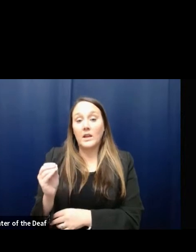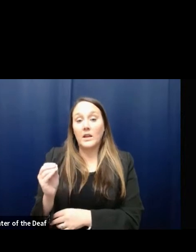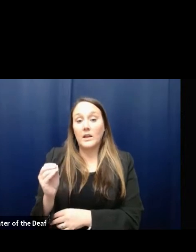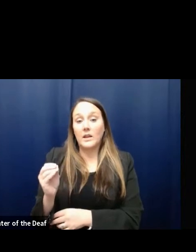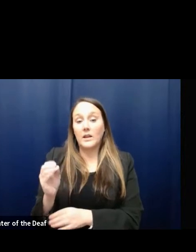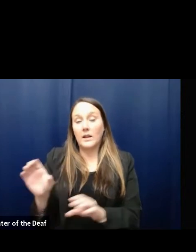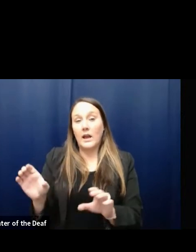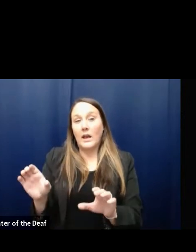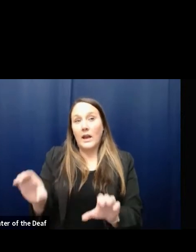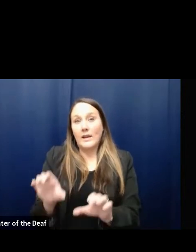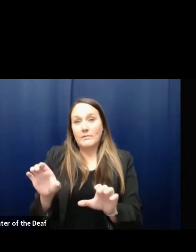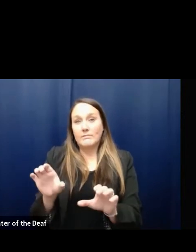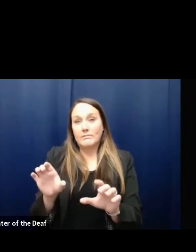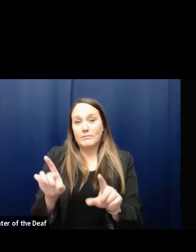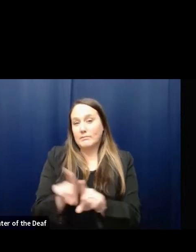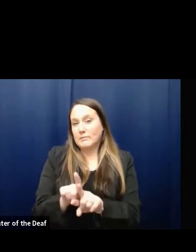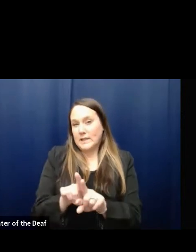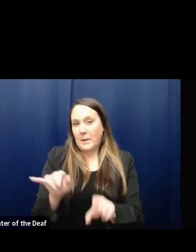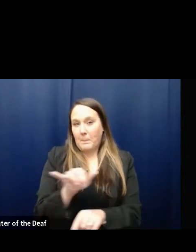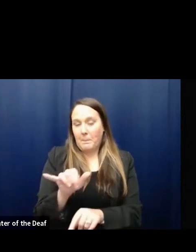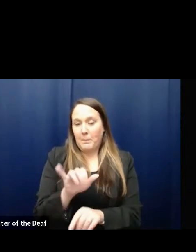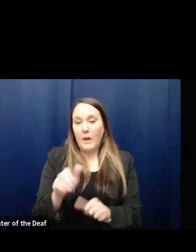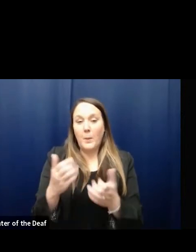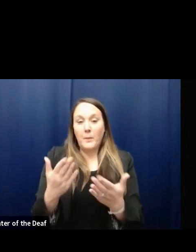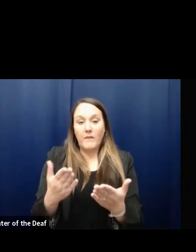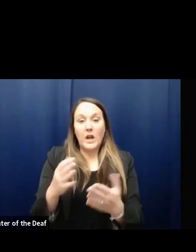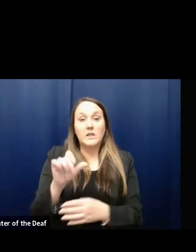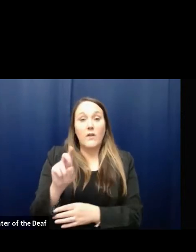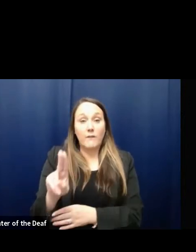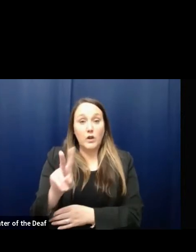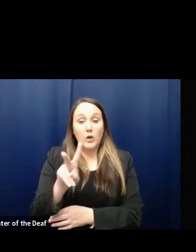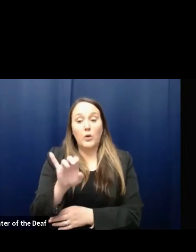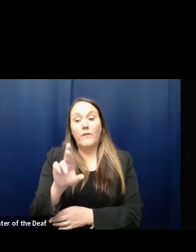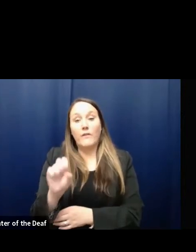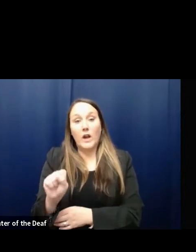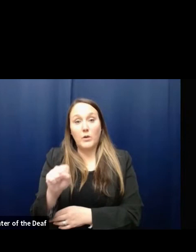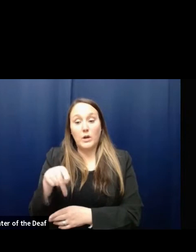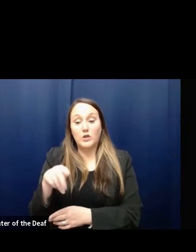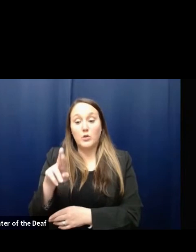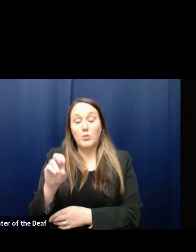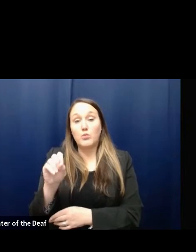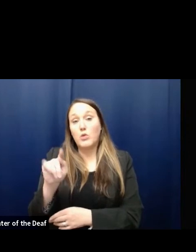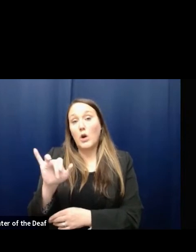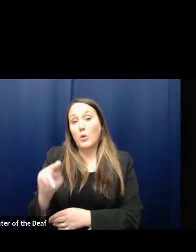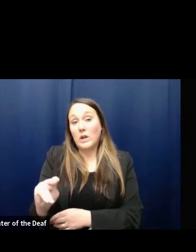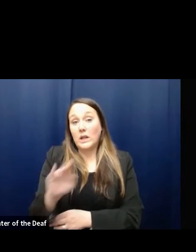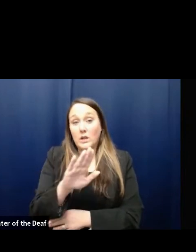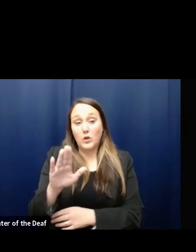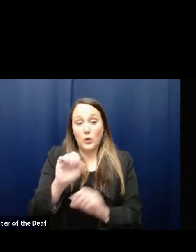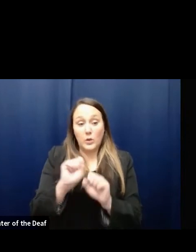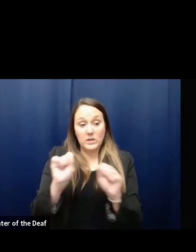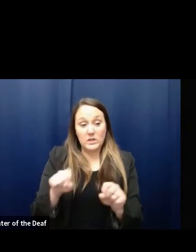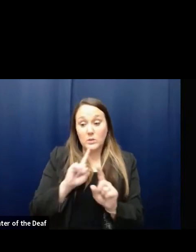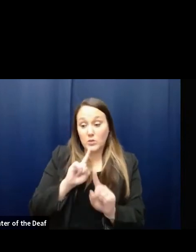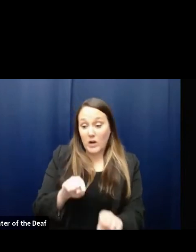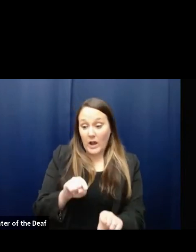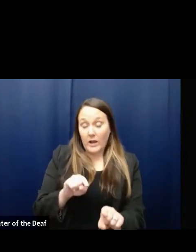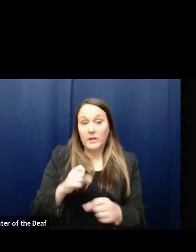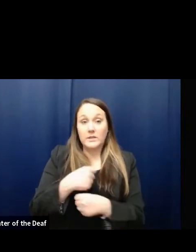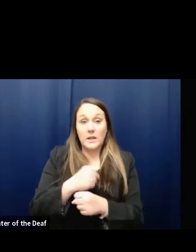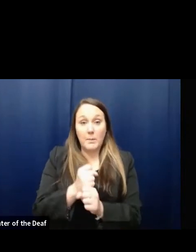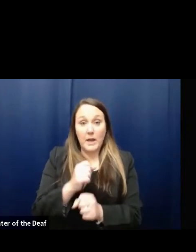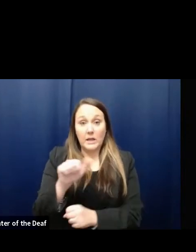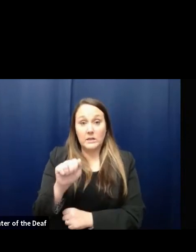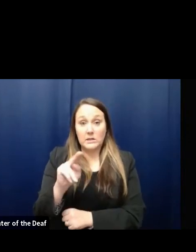acts in the same way by presenting flu virus protein to your system. So your system reacts to that and creates antibodies to it.